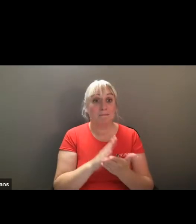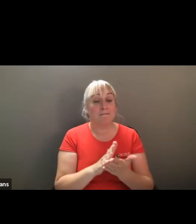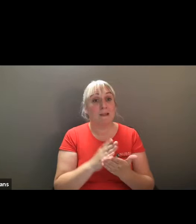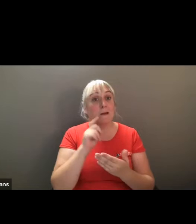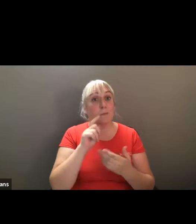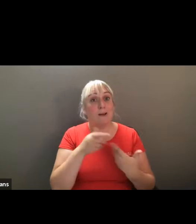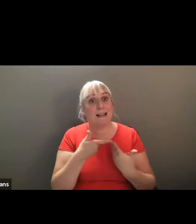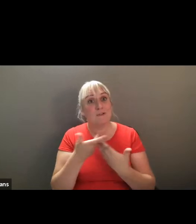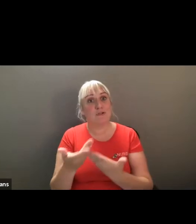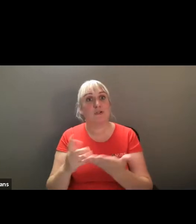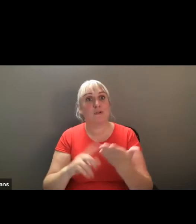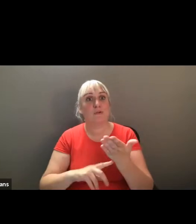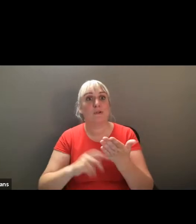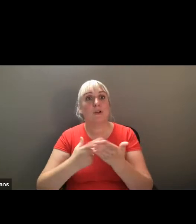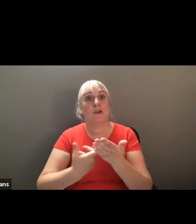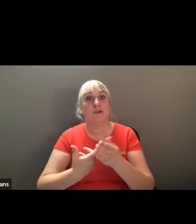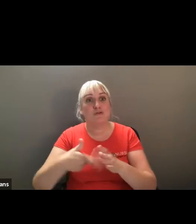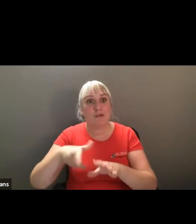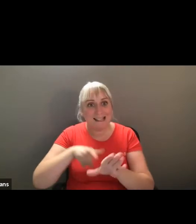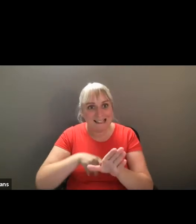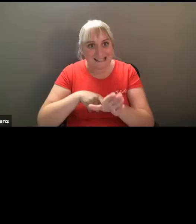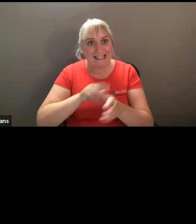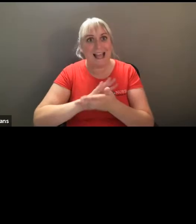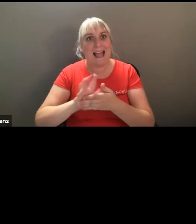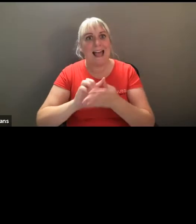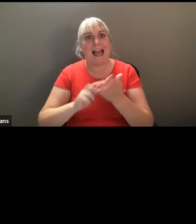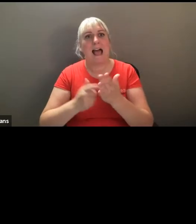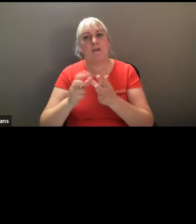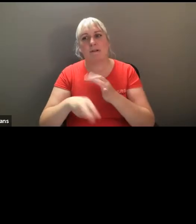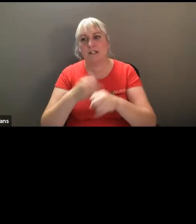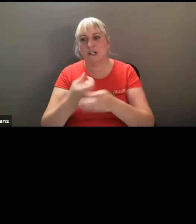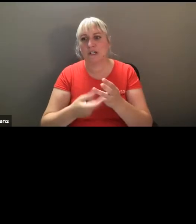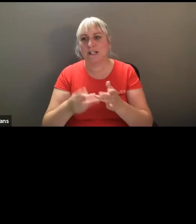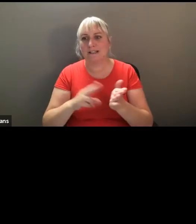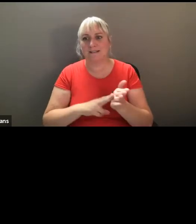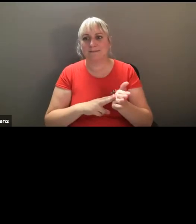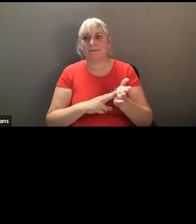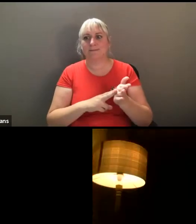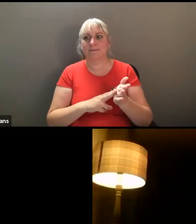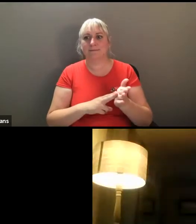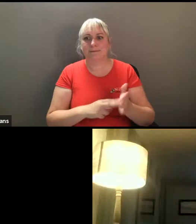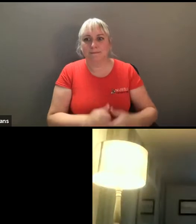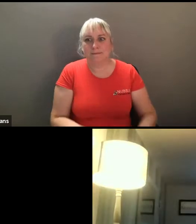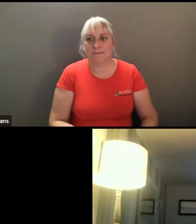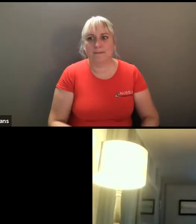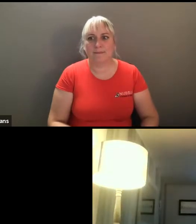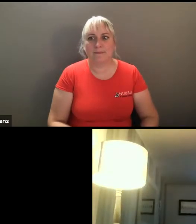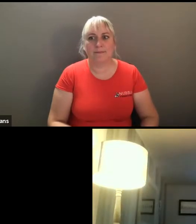introduce Tracy Harrington from Thrive Quayside.